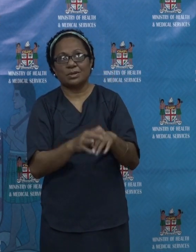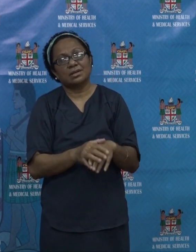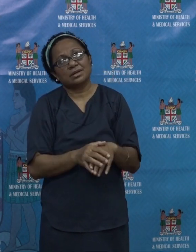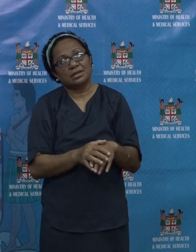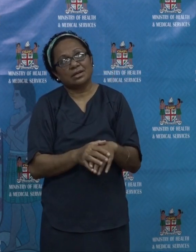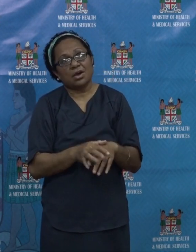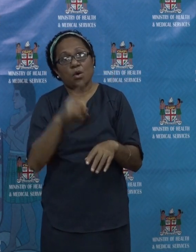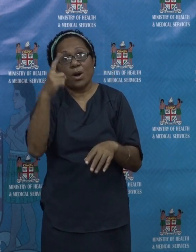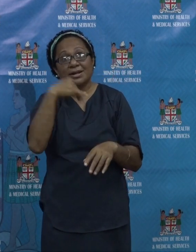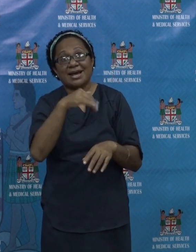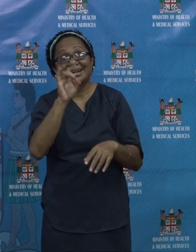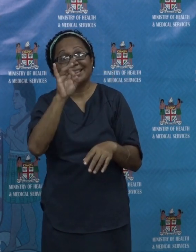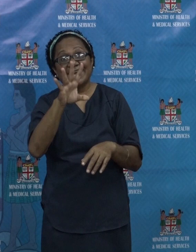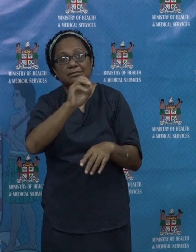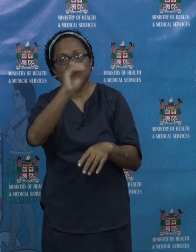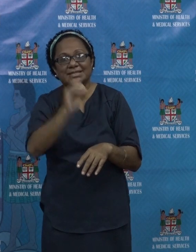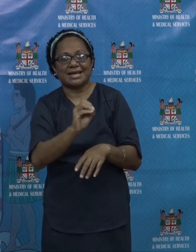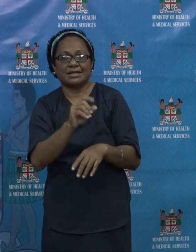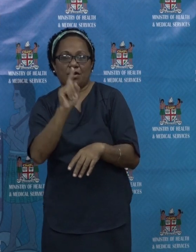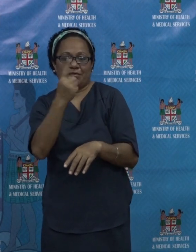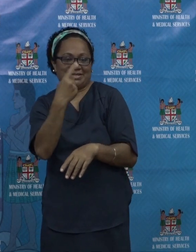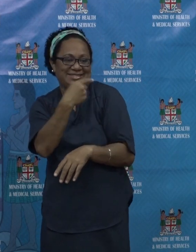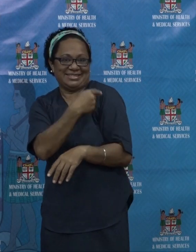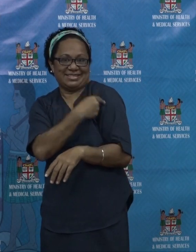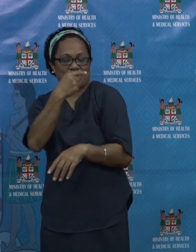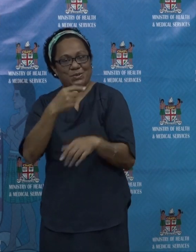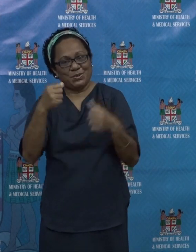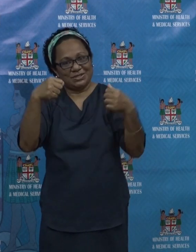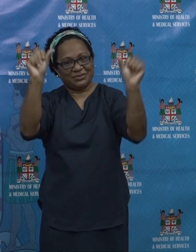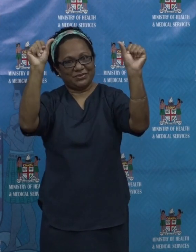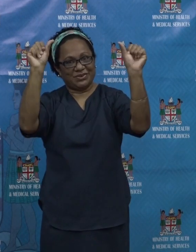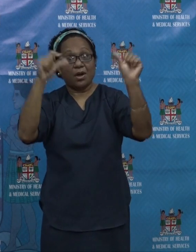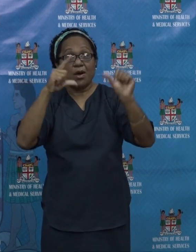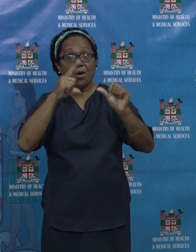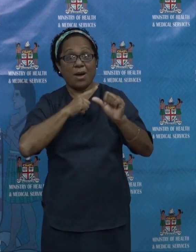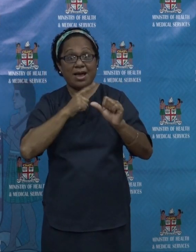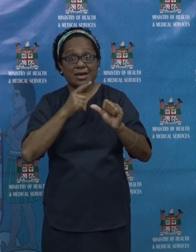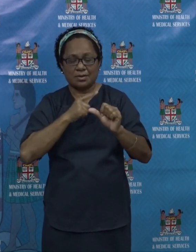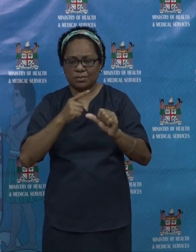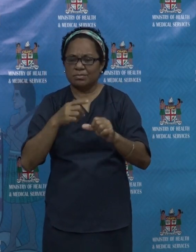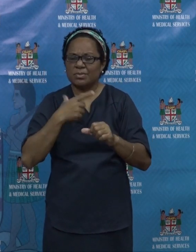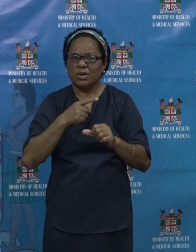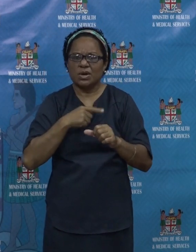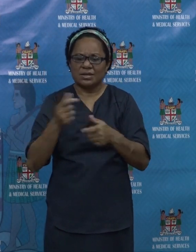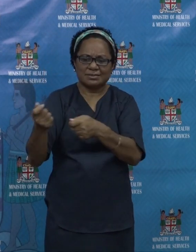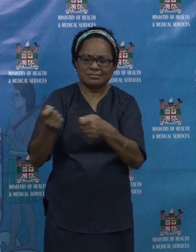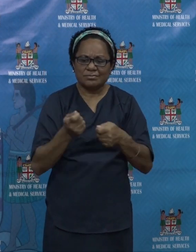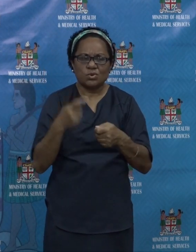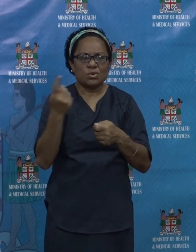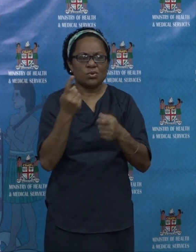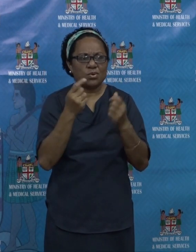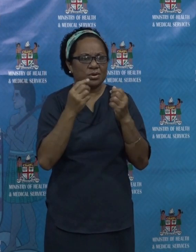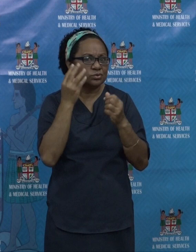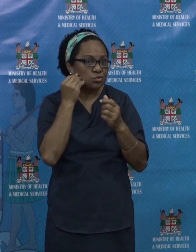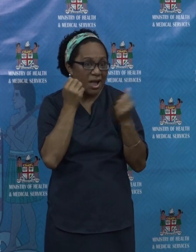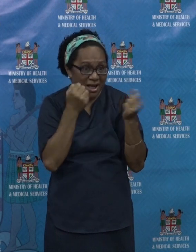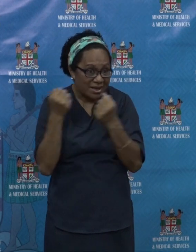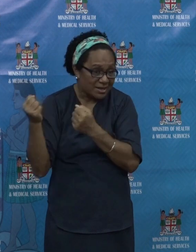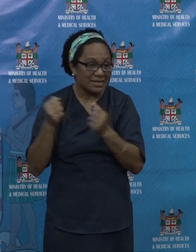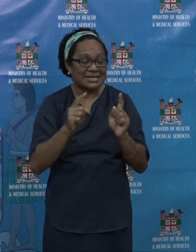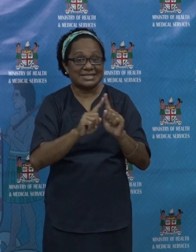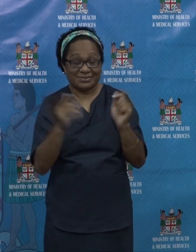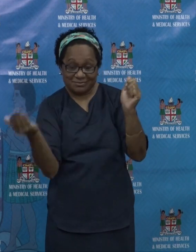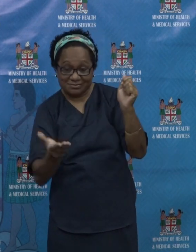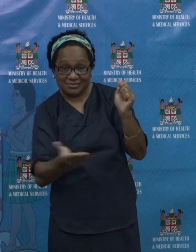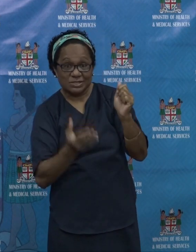vaccination of 110% as they escalated to cover cane cutters and other individuals who have returned to Ba. Rewa